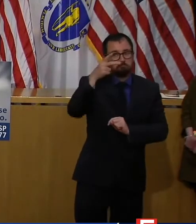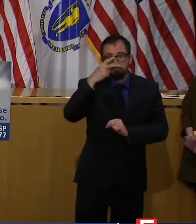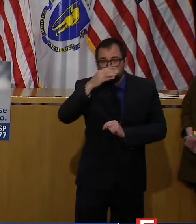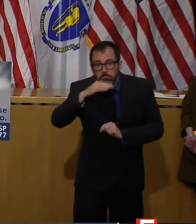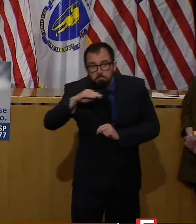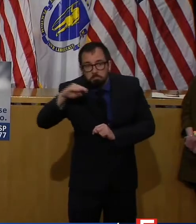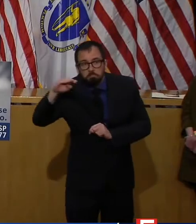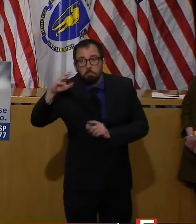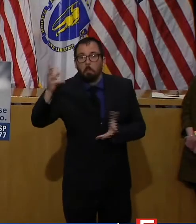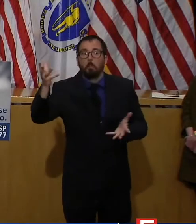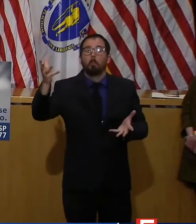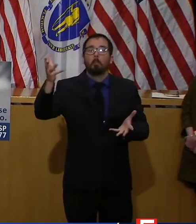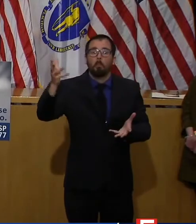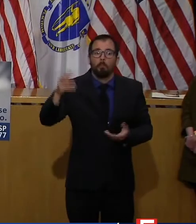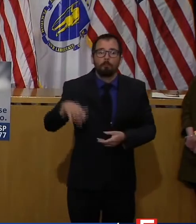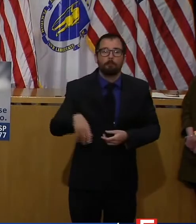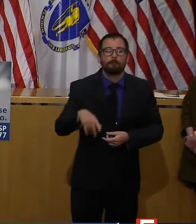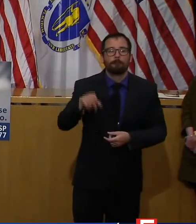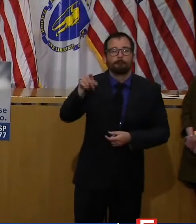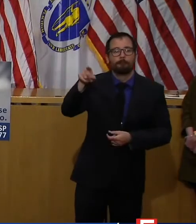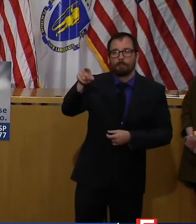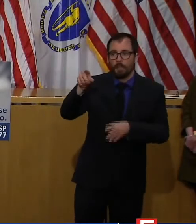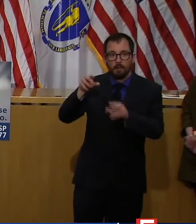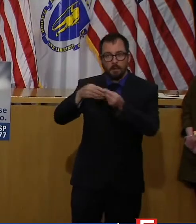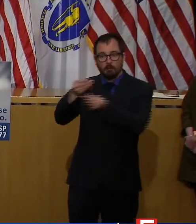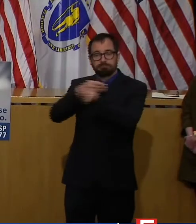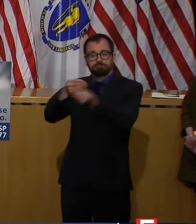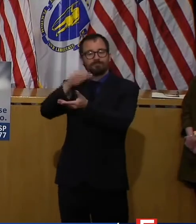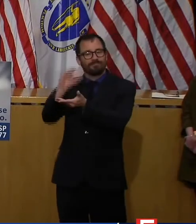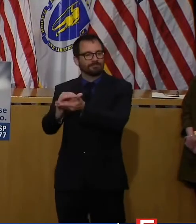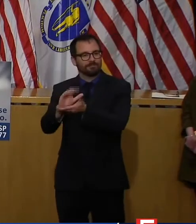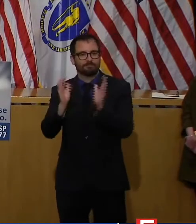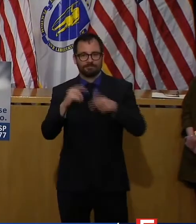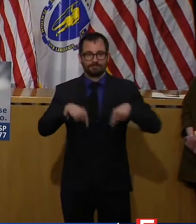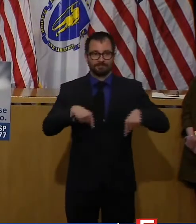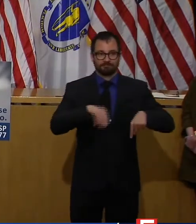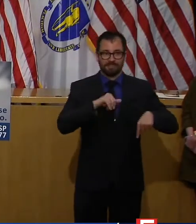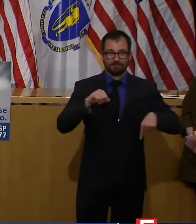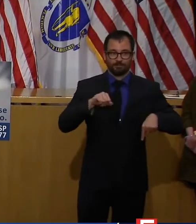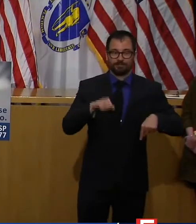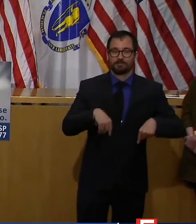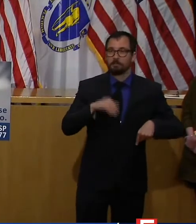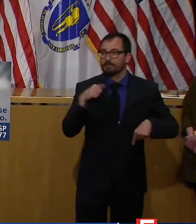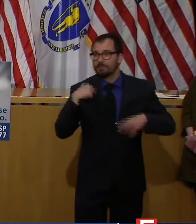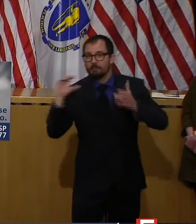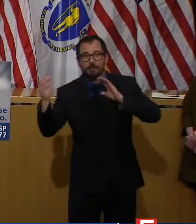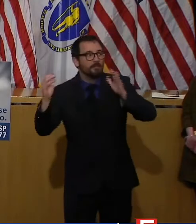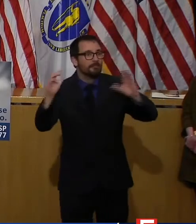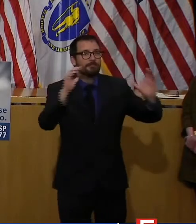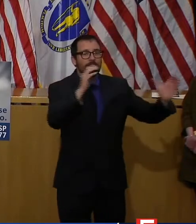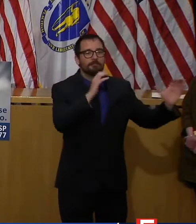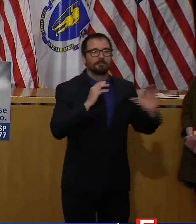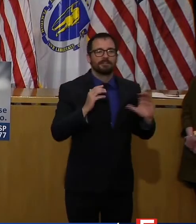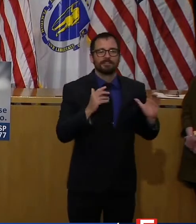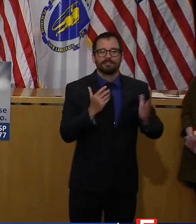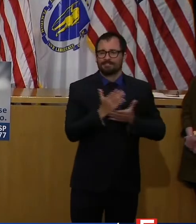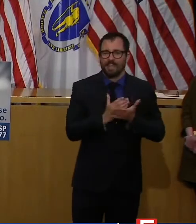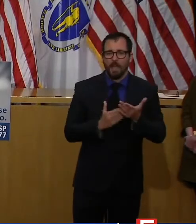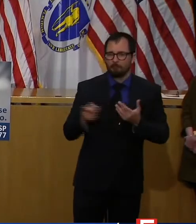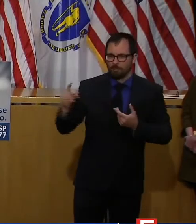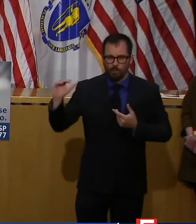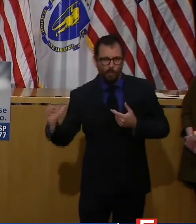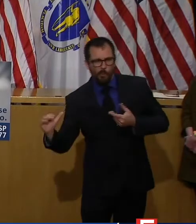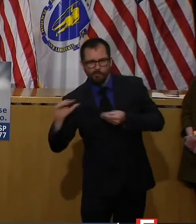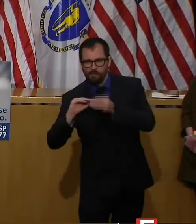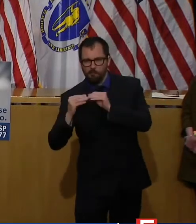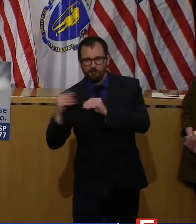much lower than ours that you really can't think about it the same way, which I also said, that part of this is about making